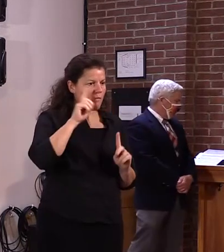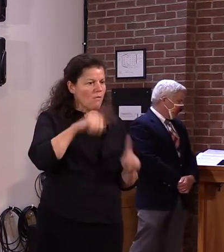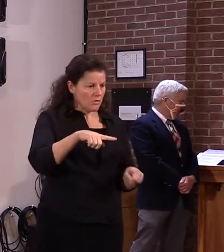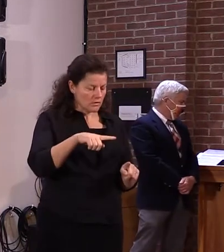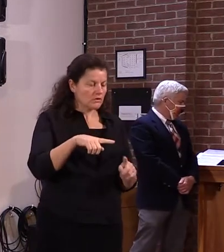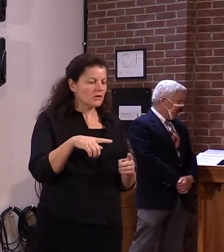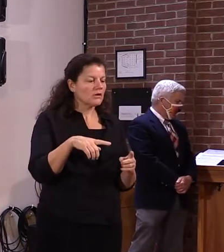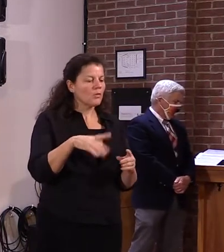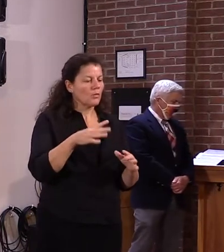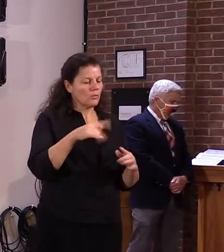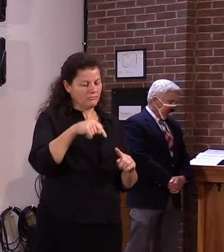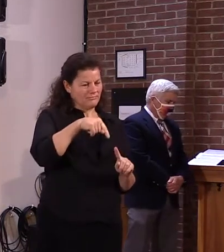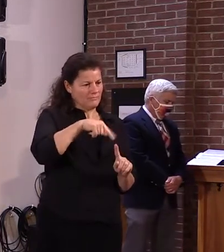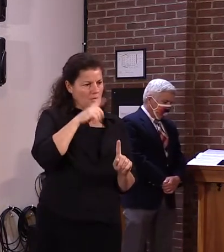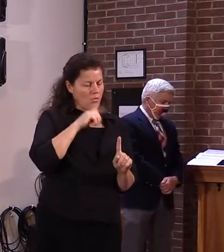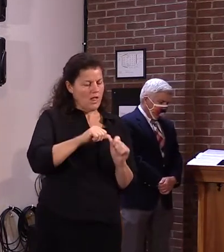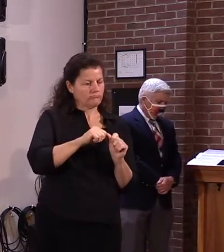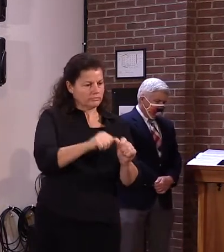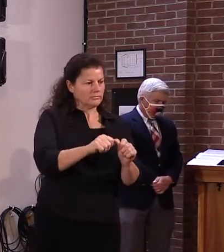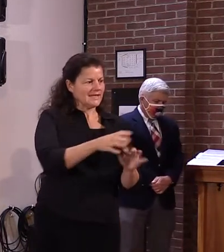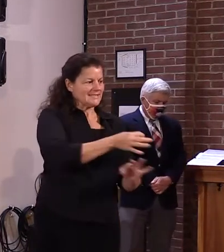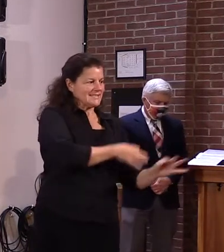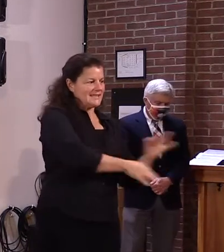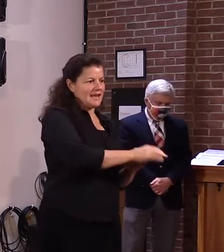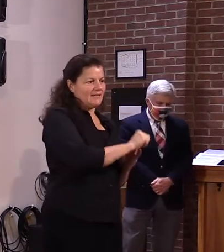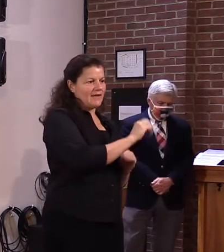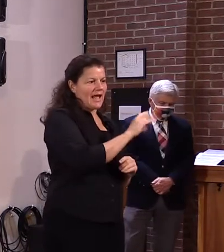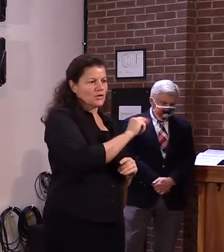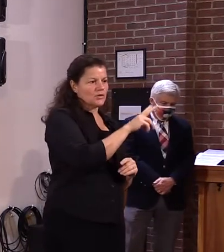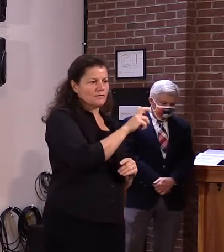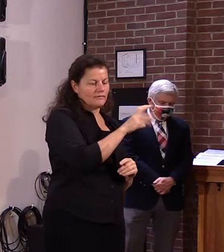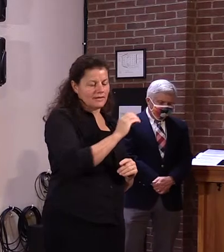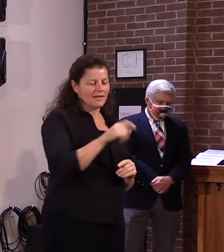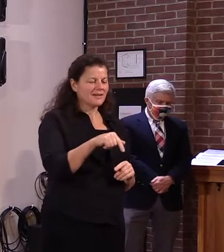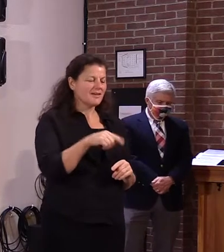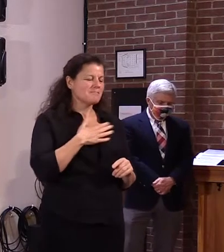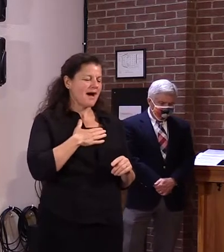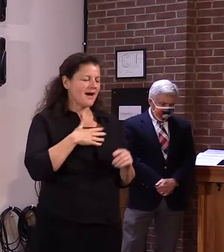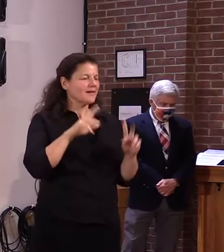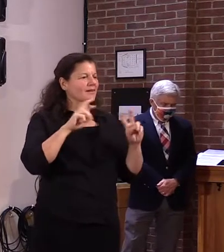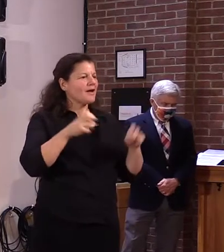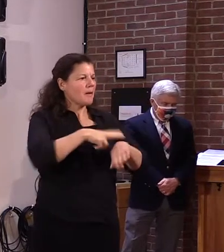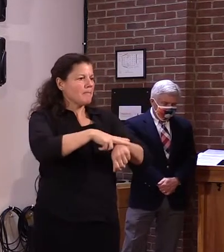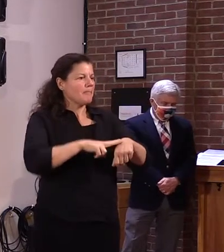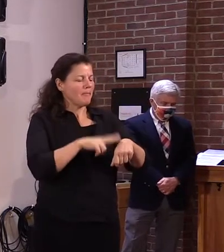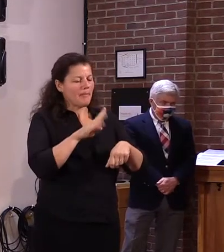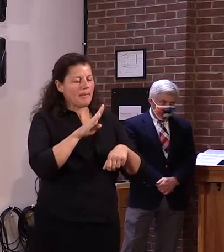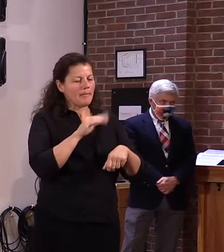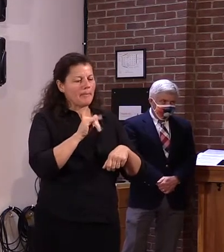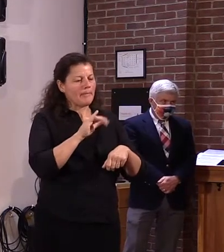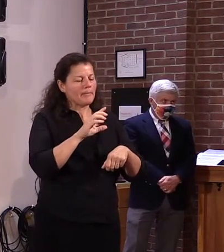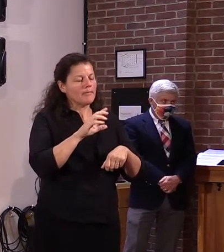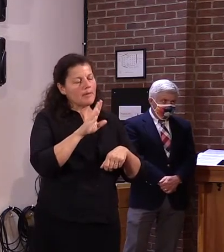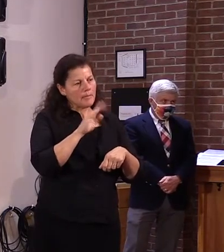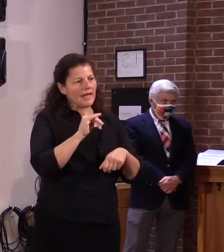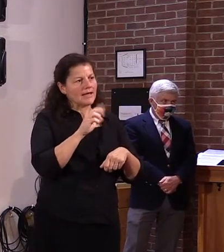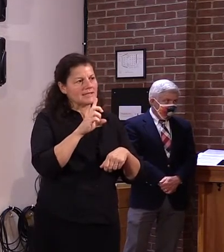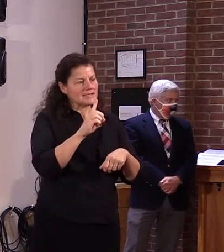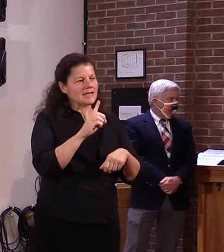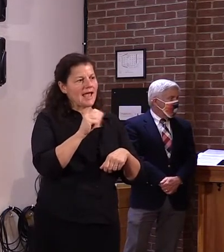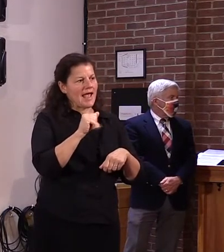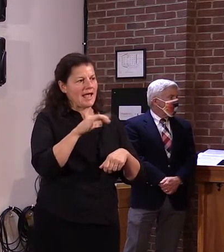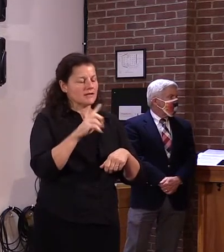legislation for help of this so-called Band-Aid over the next few months for the trails,